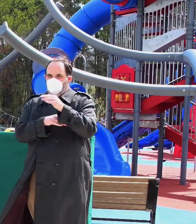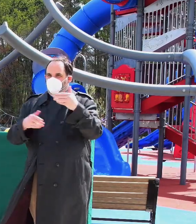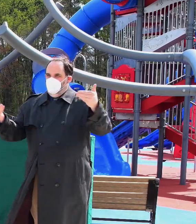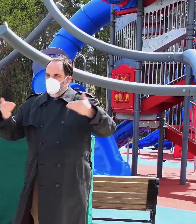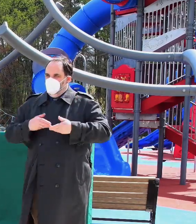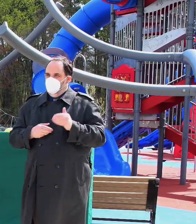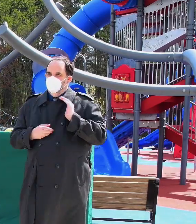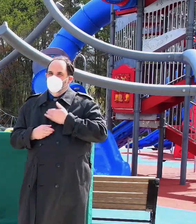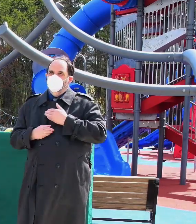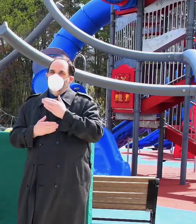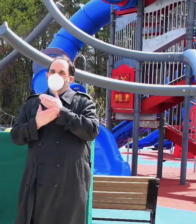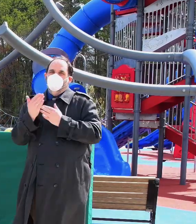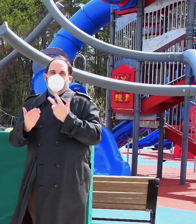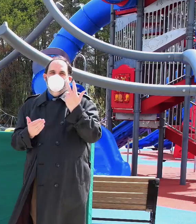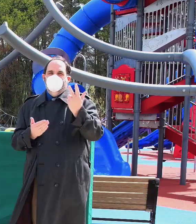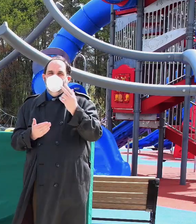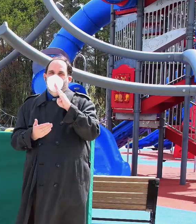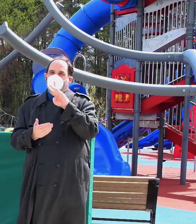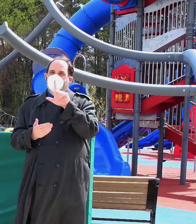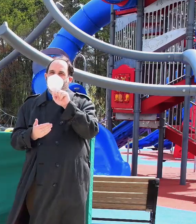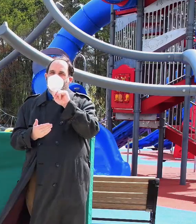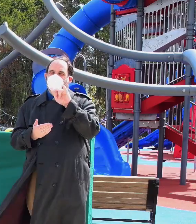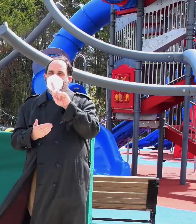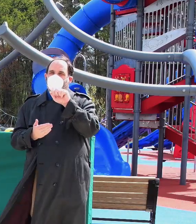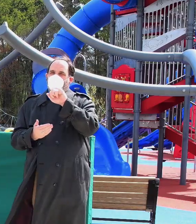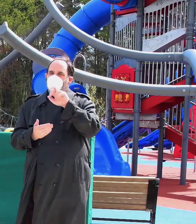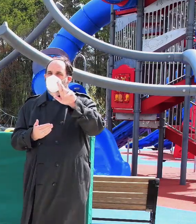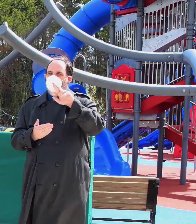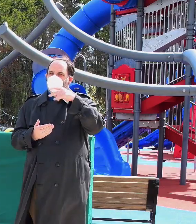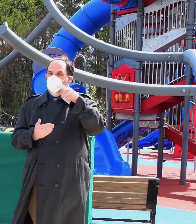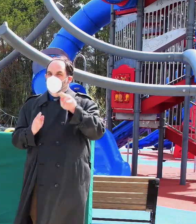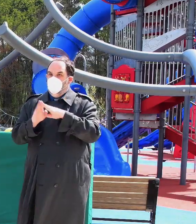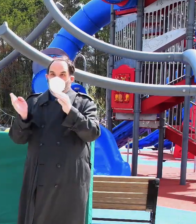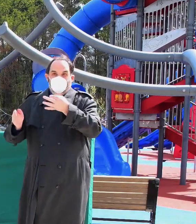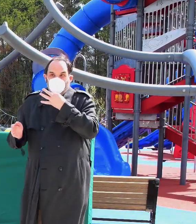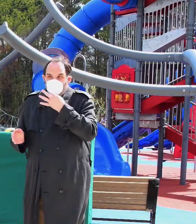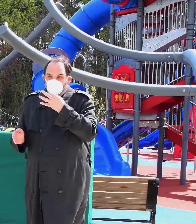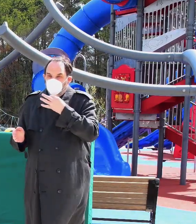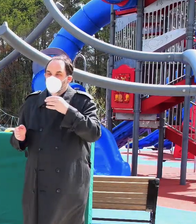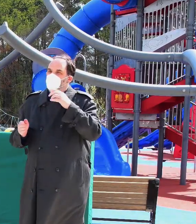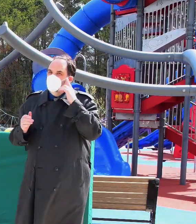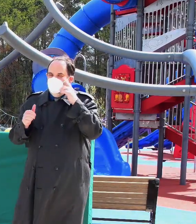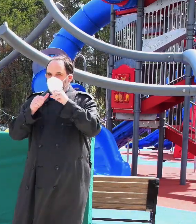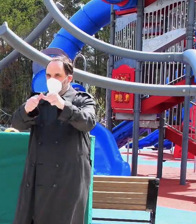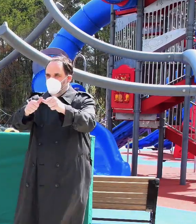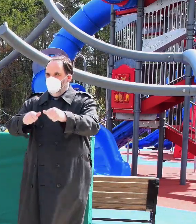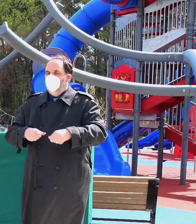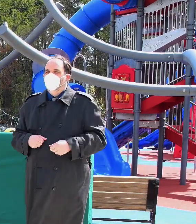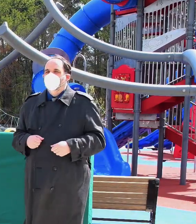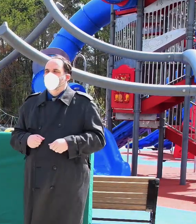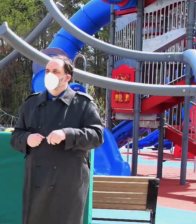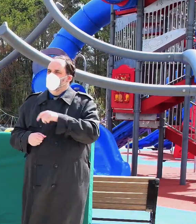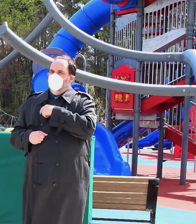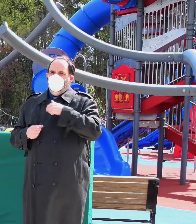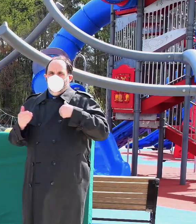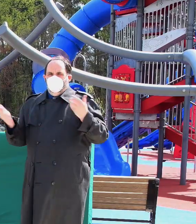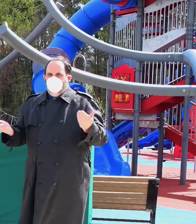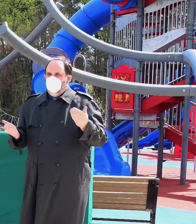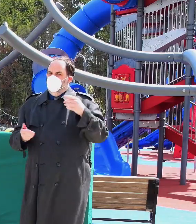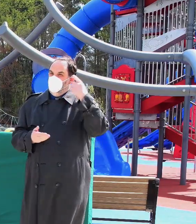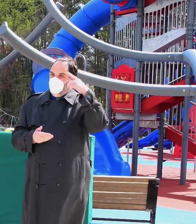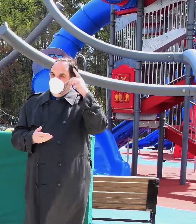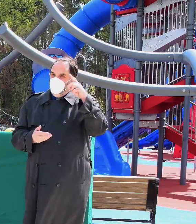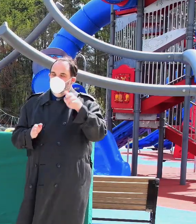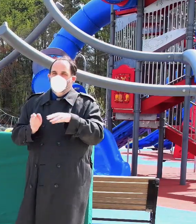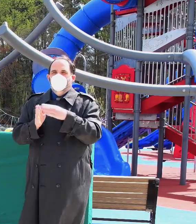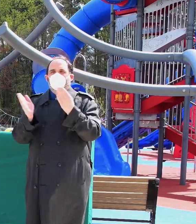welcome to our Phase 3 of Blandair Park, which will be opening up very soon for good. We are here today to unveil